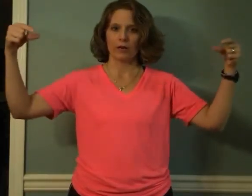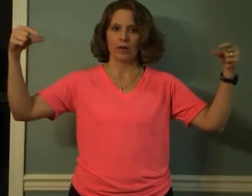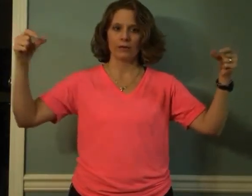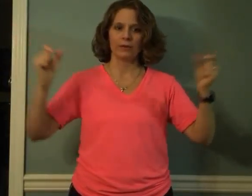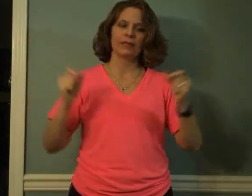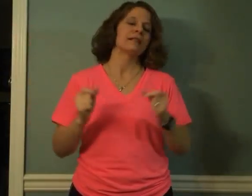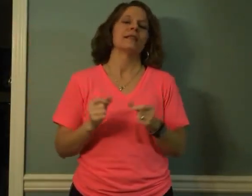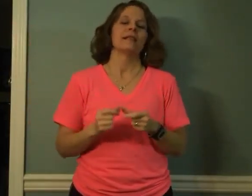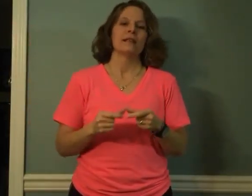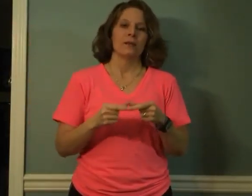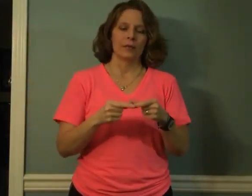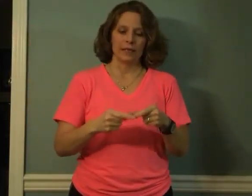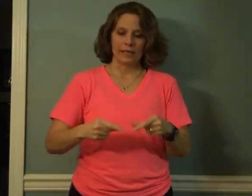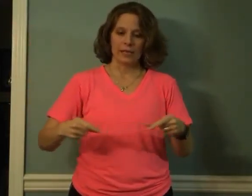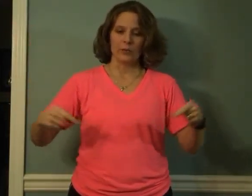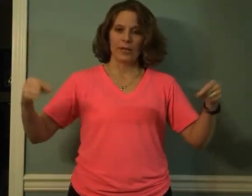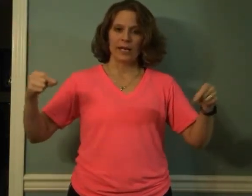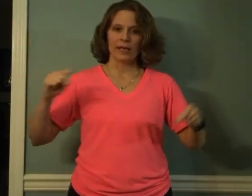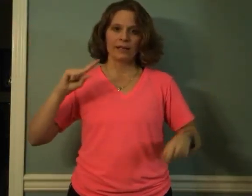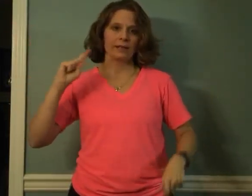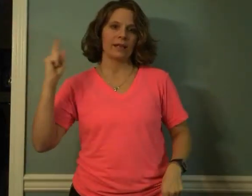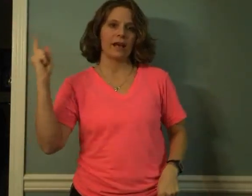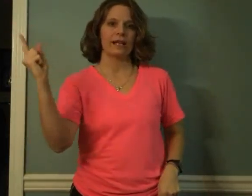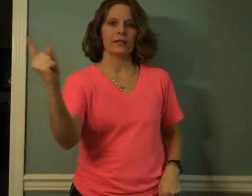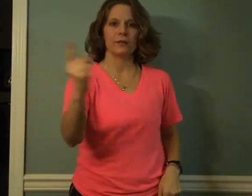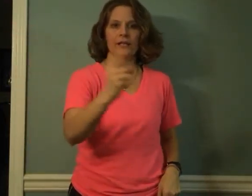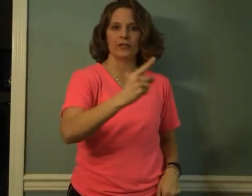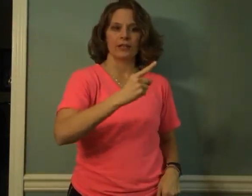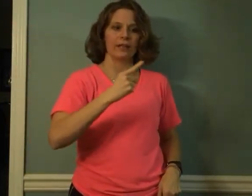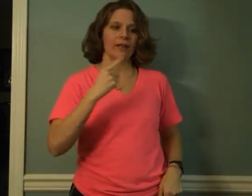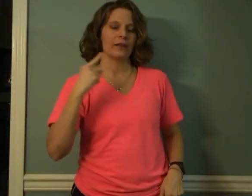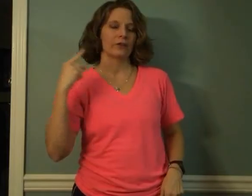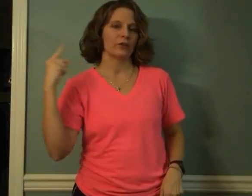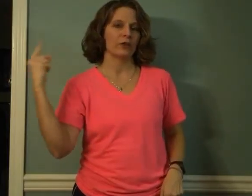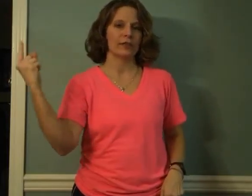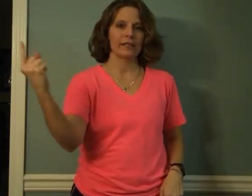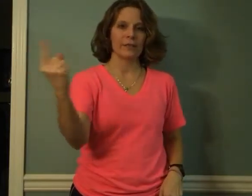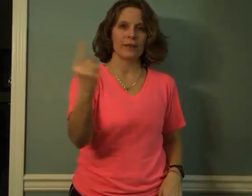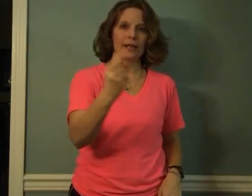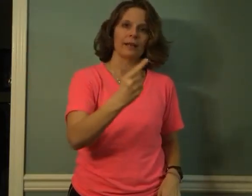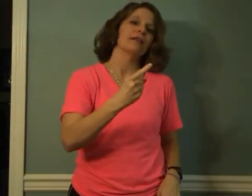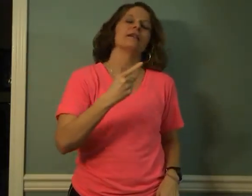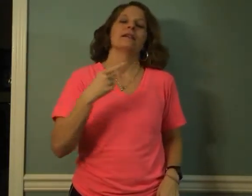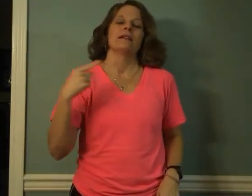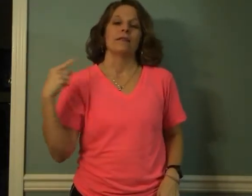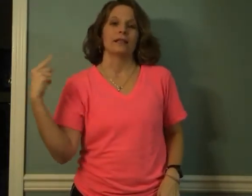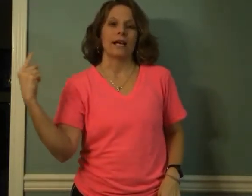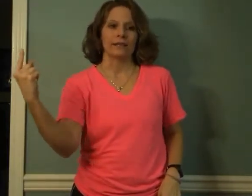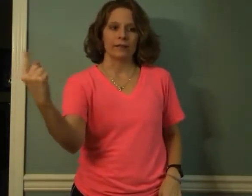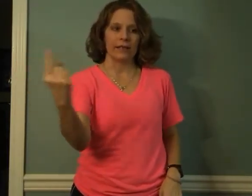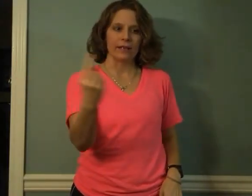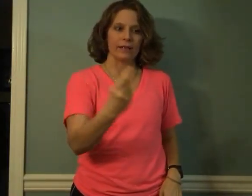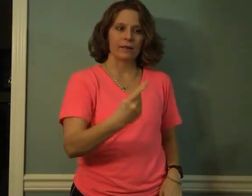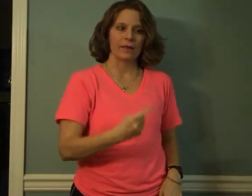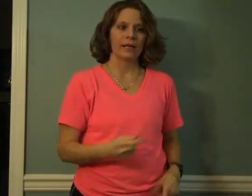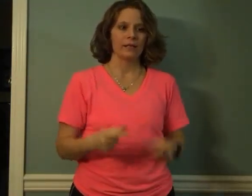narrow. We're going to say Japan's isolation, kind of like you're circling something that is isolated. Okay, so